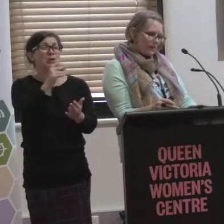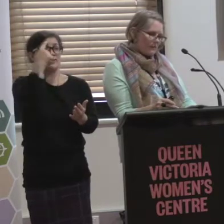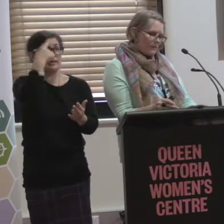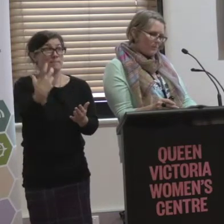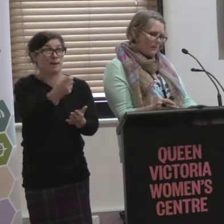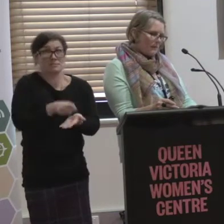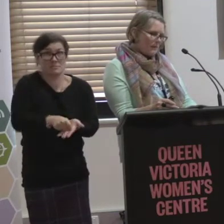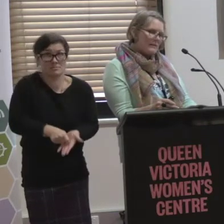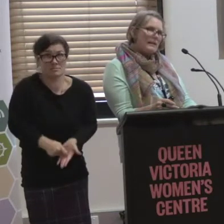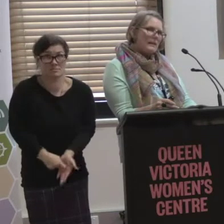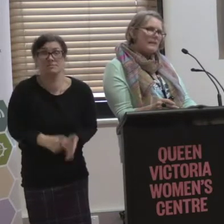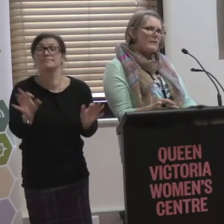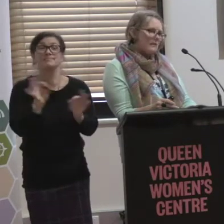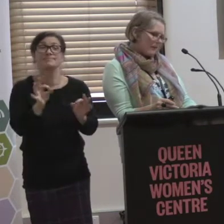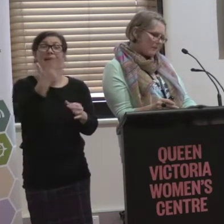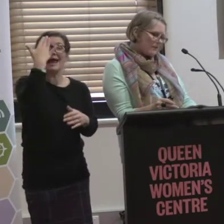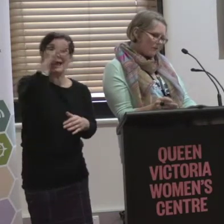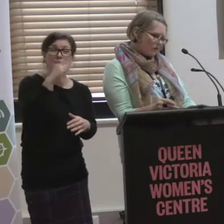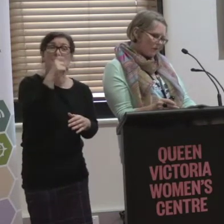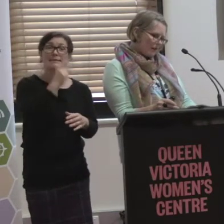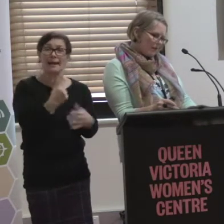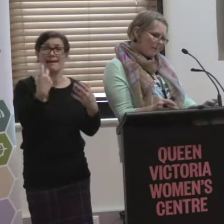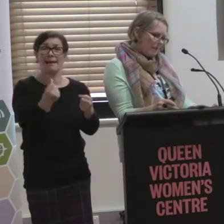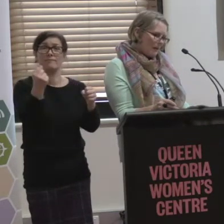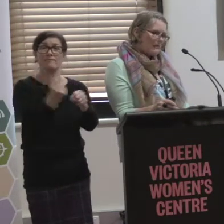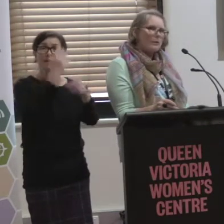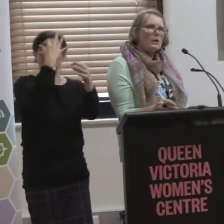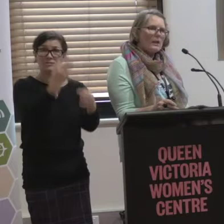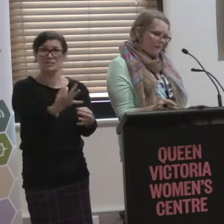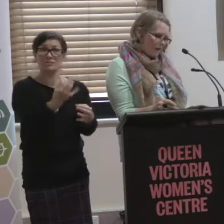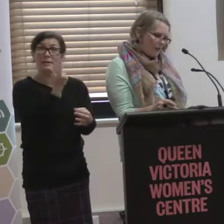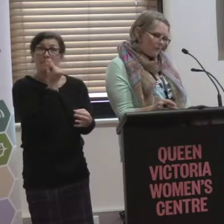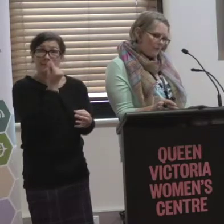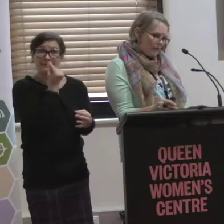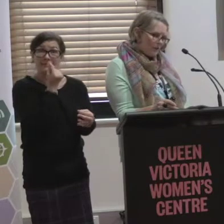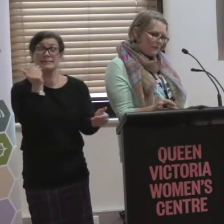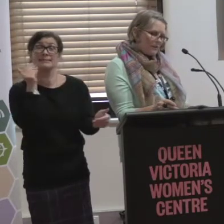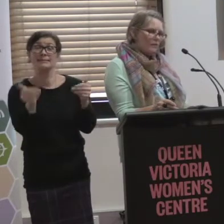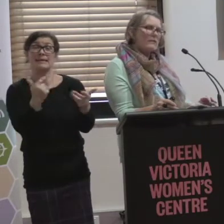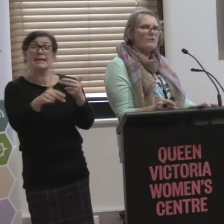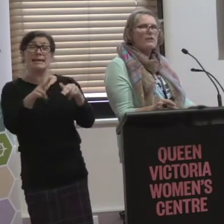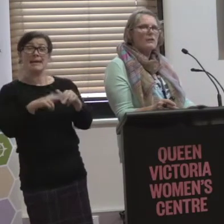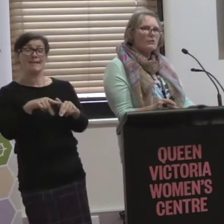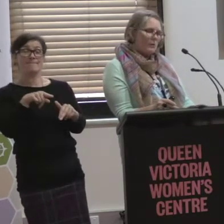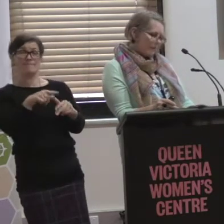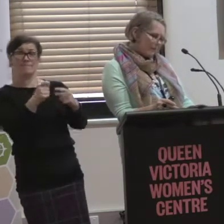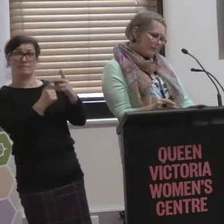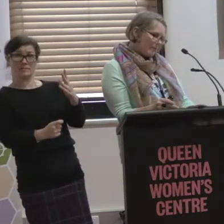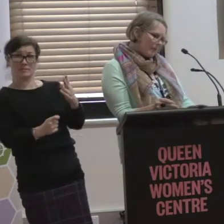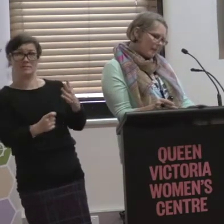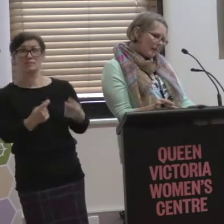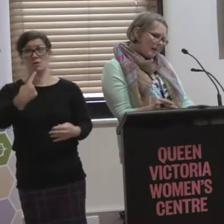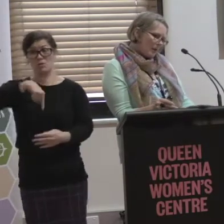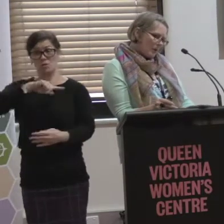presumed to have decision-making capacity unless there is evidence to the contrary, so we all have a right to make our own decisions free of undue